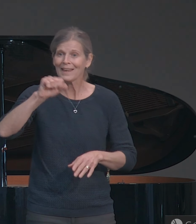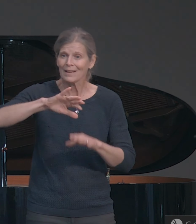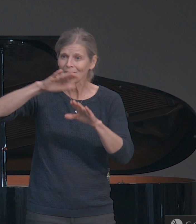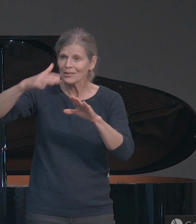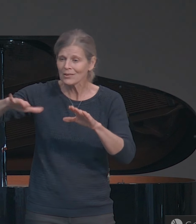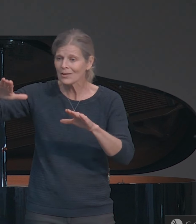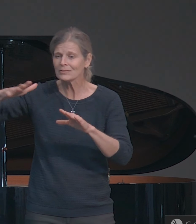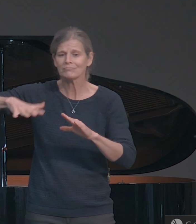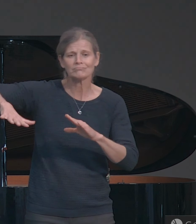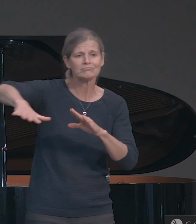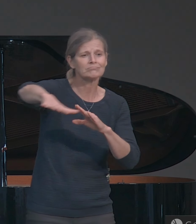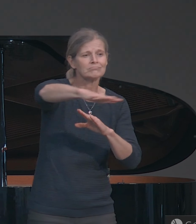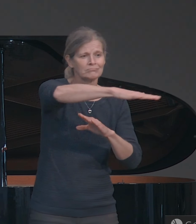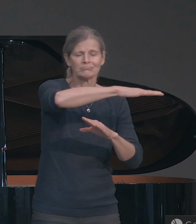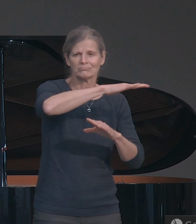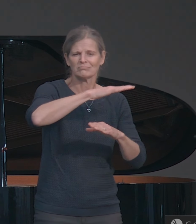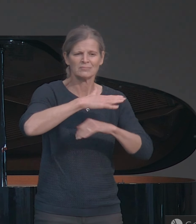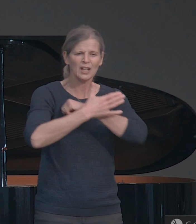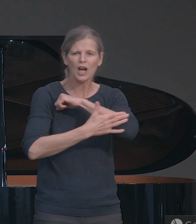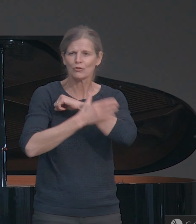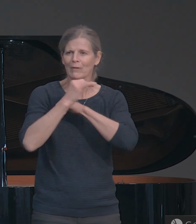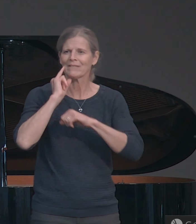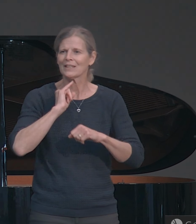surrounding countryside of Israel